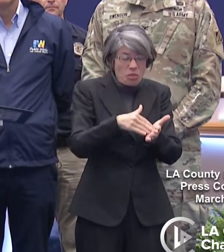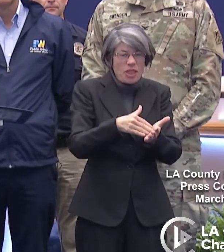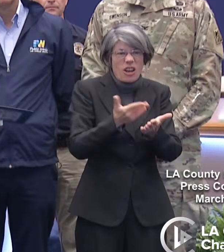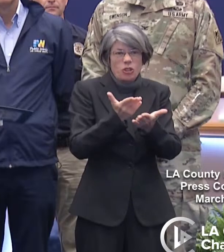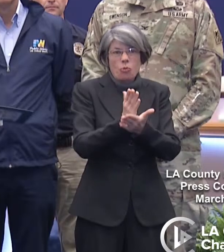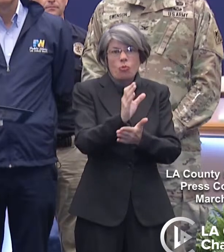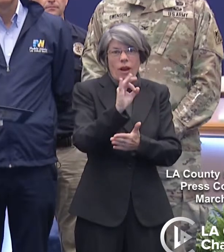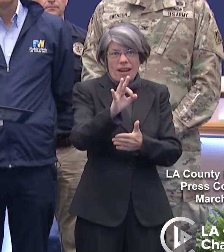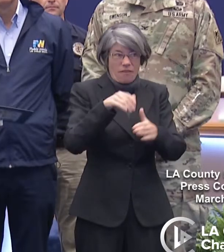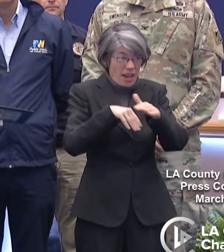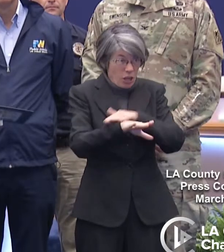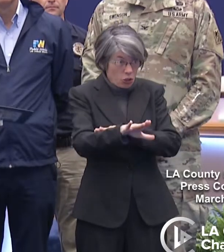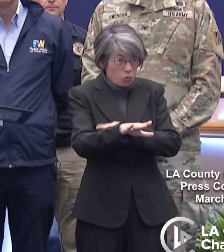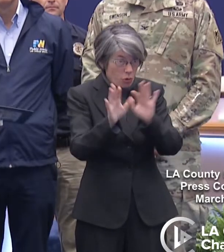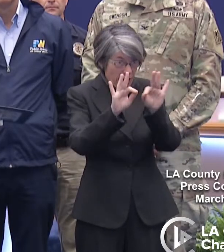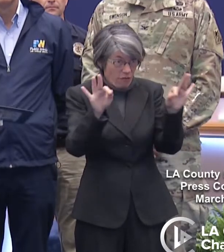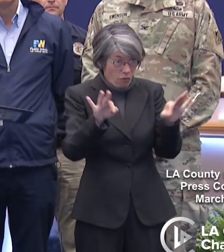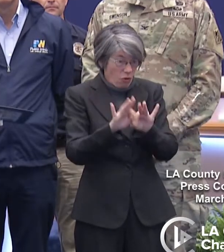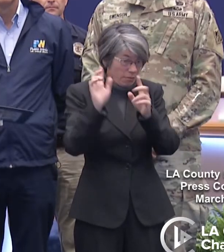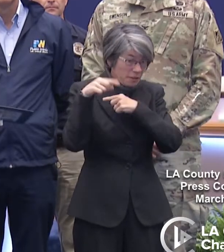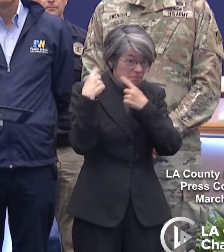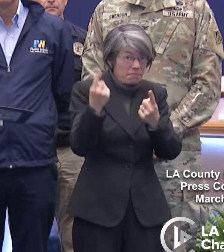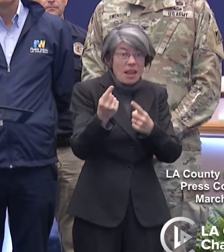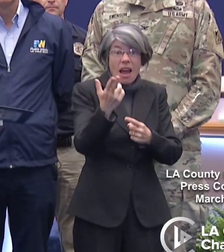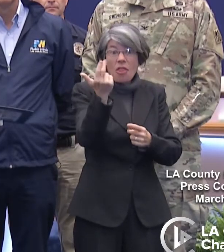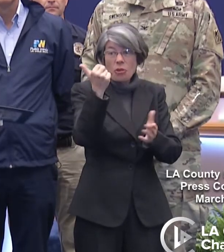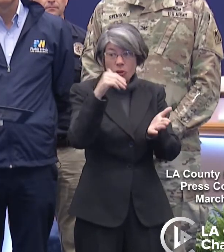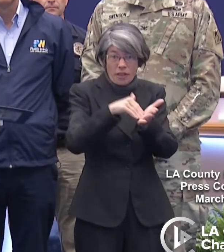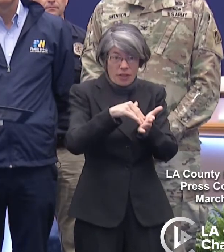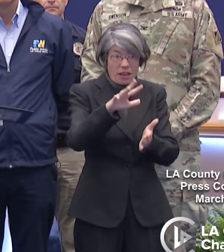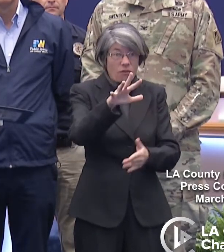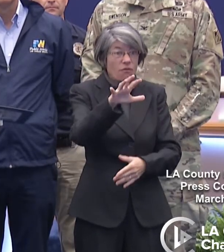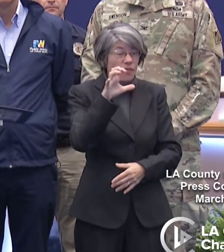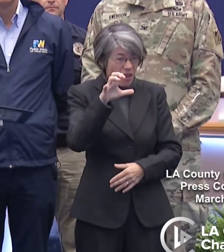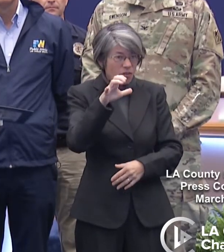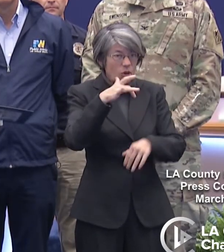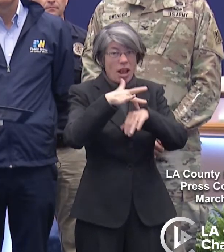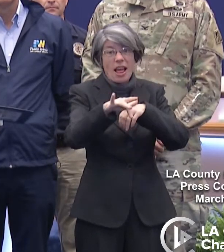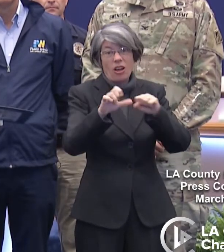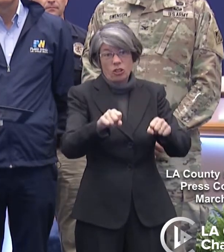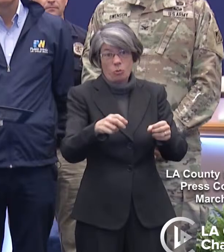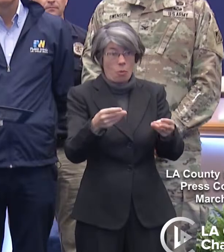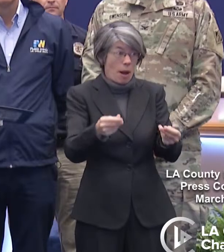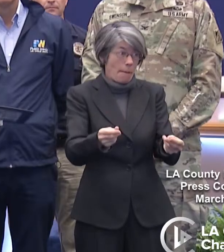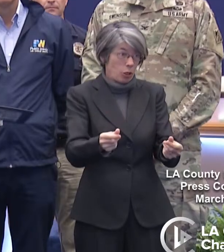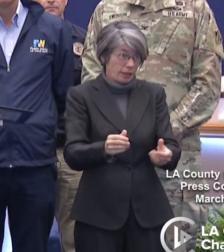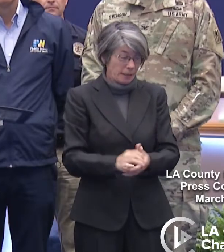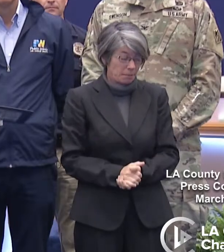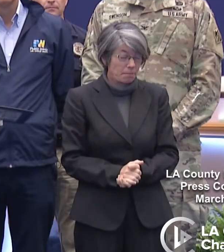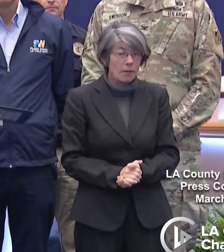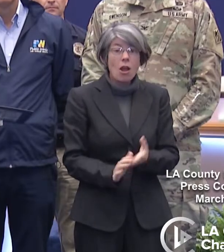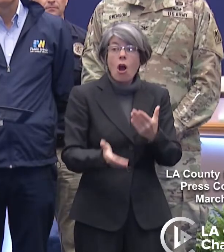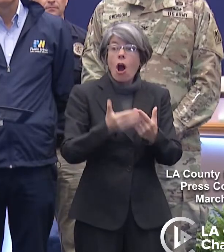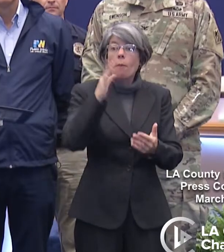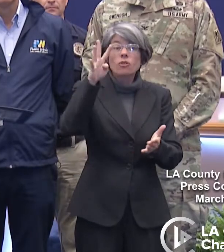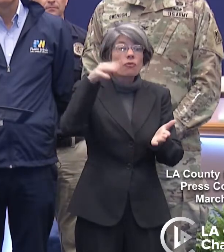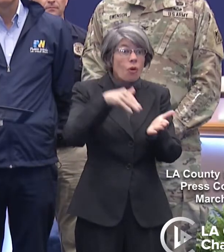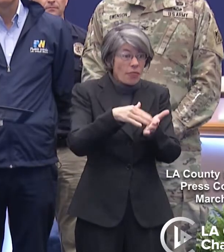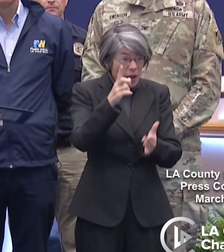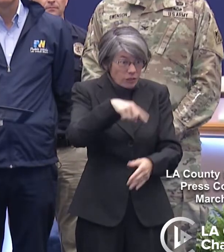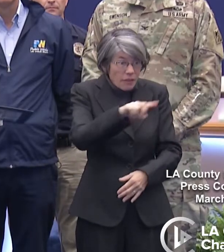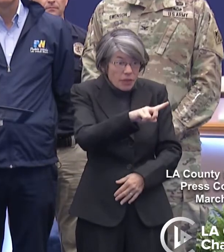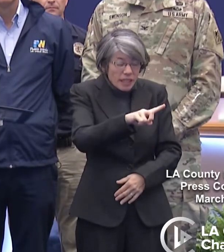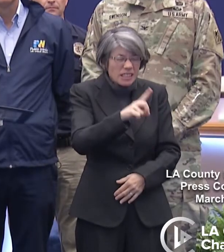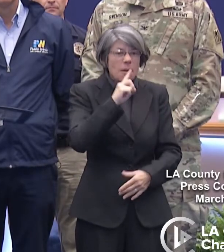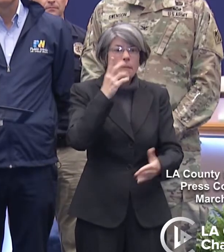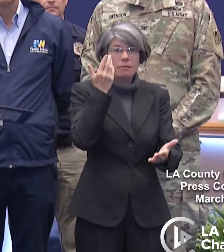entry forms of the more than 13,500 eligible properties. Almost 4,000 of these